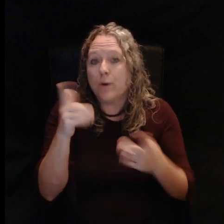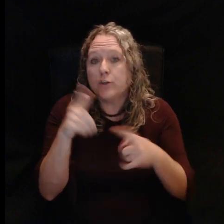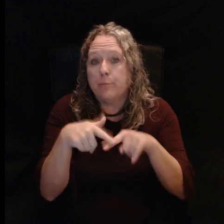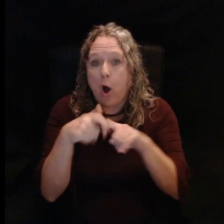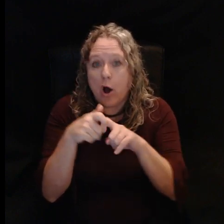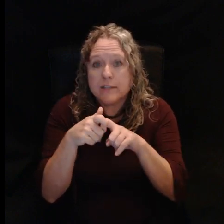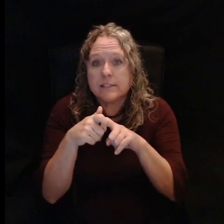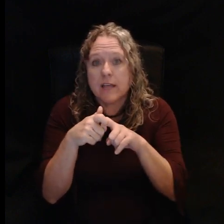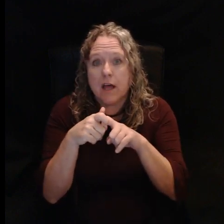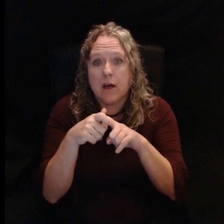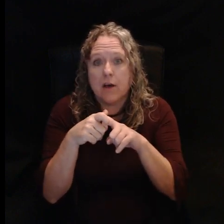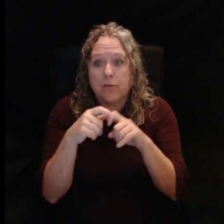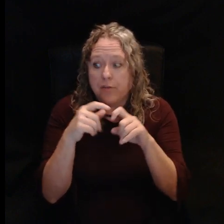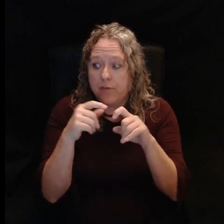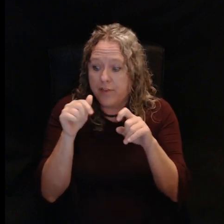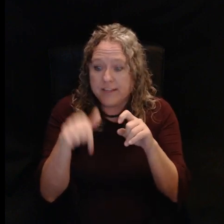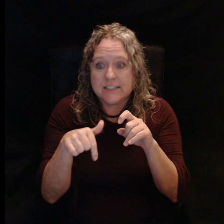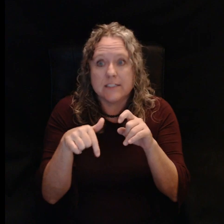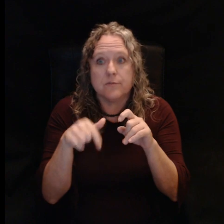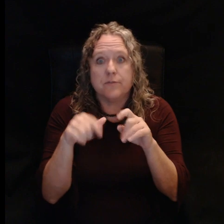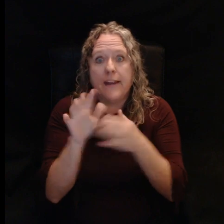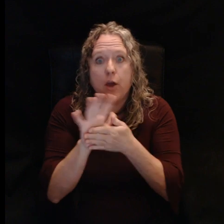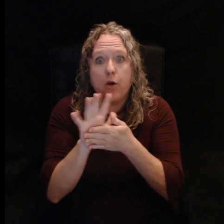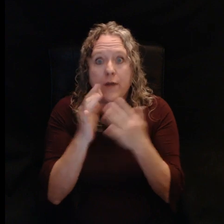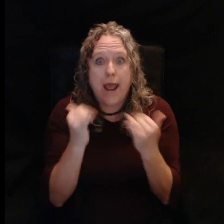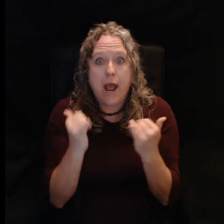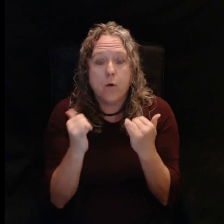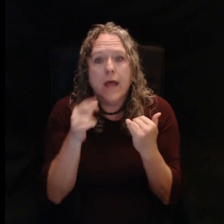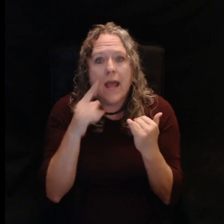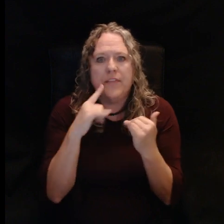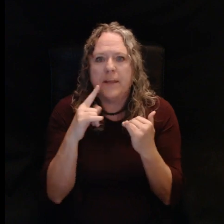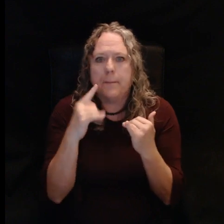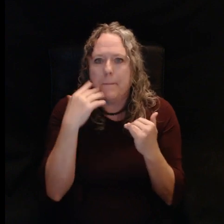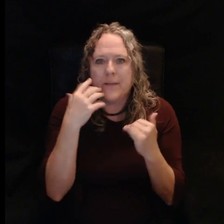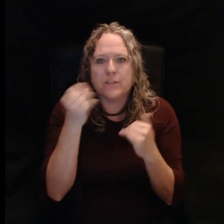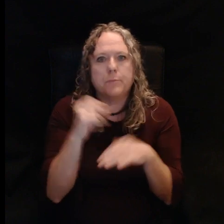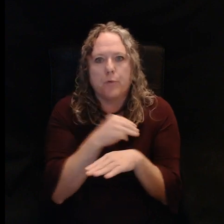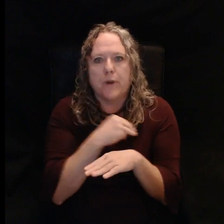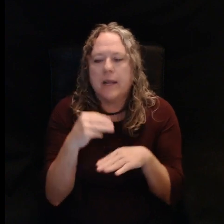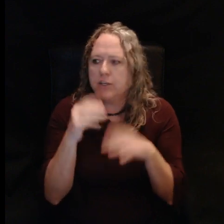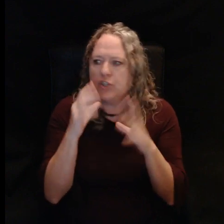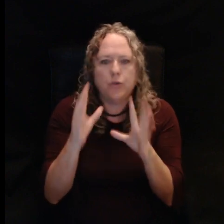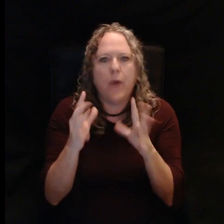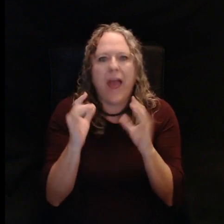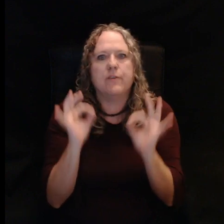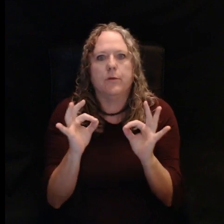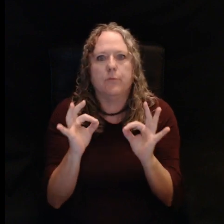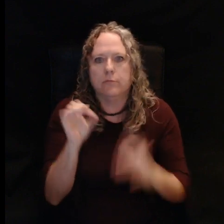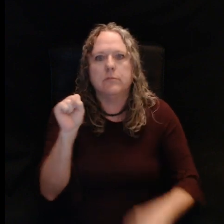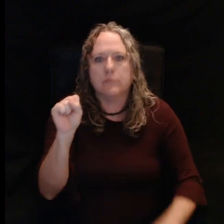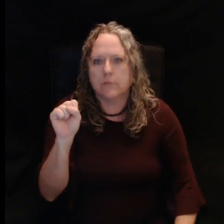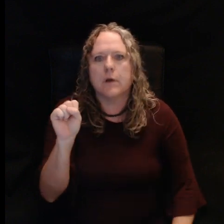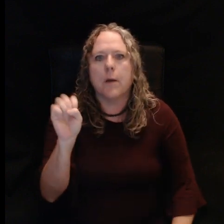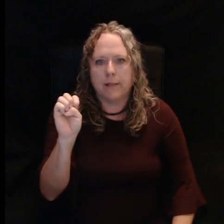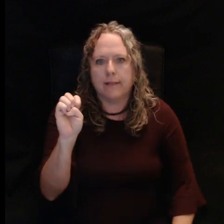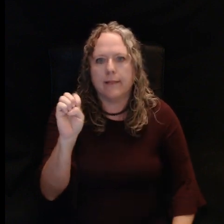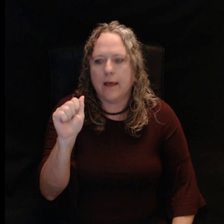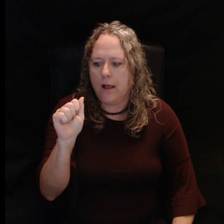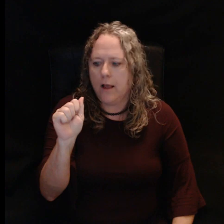to pause this video now and then muscle memory it until you have it completely